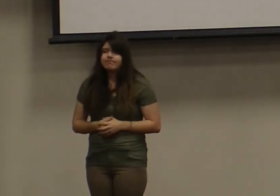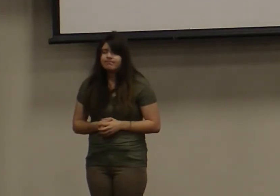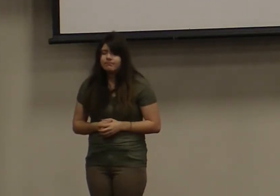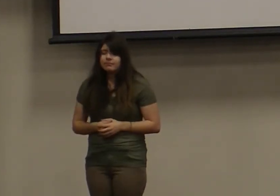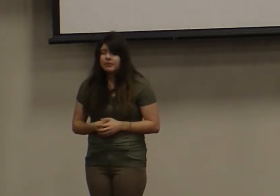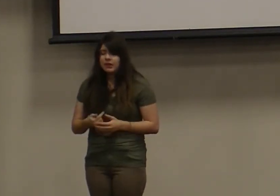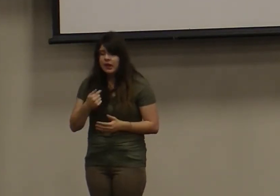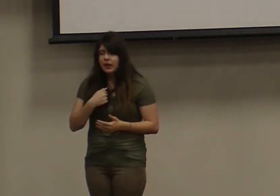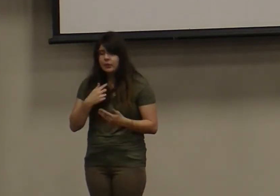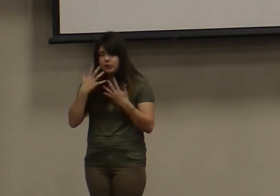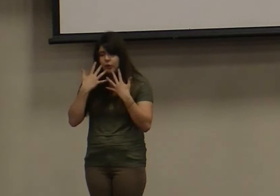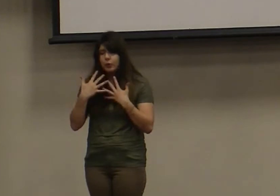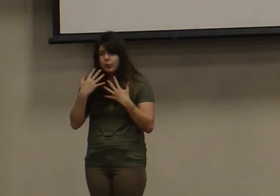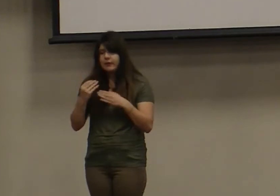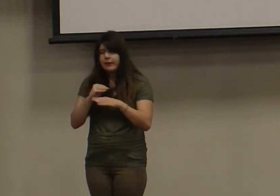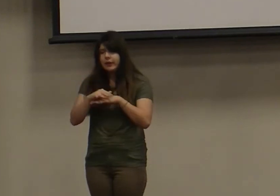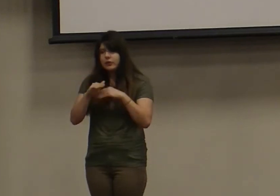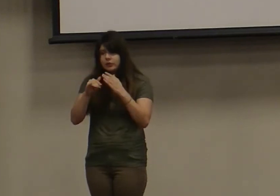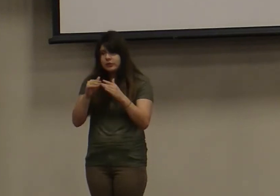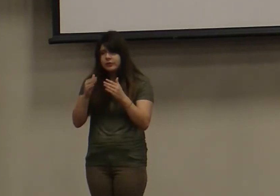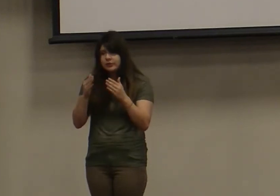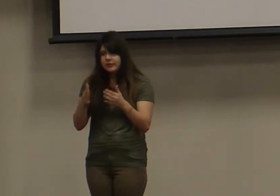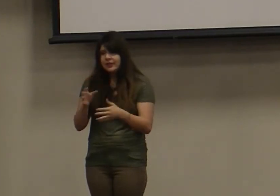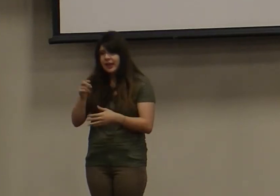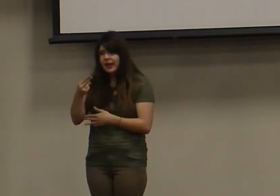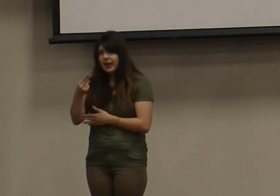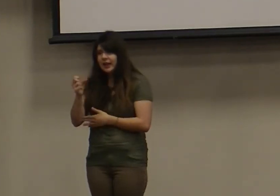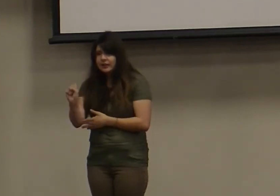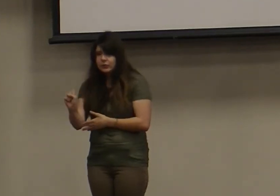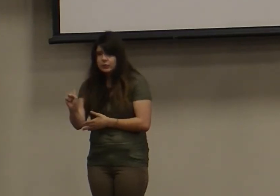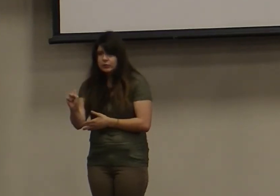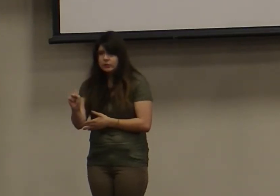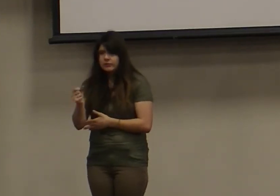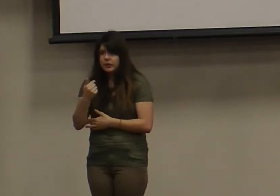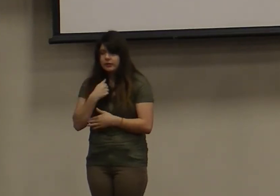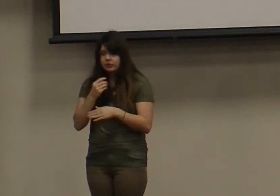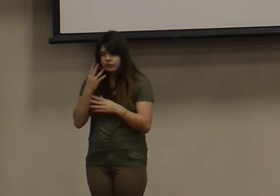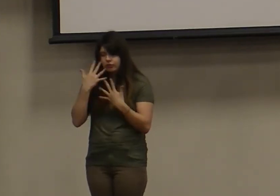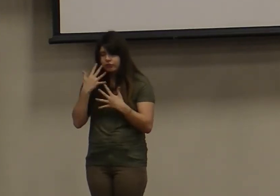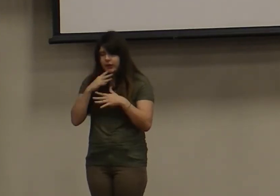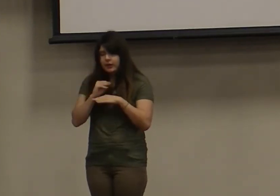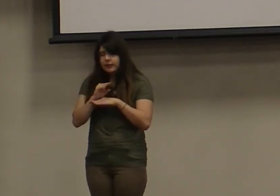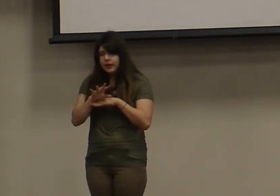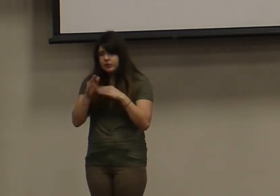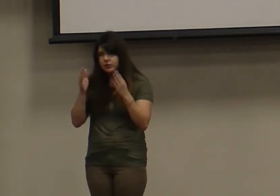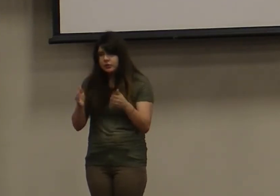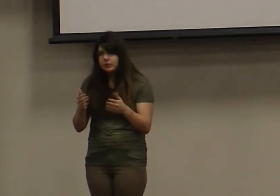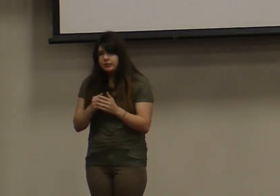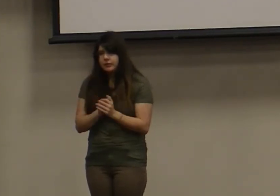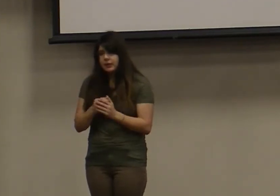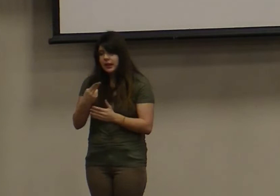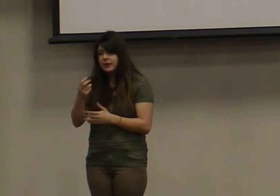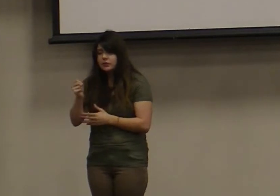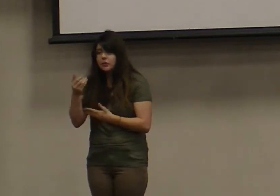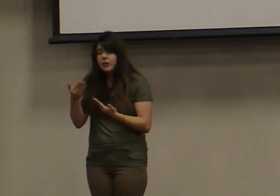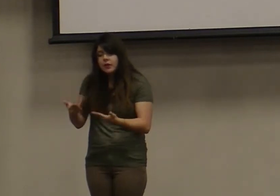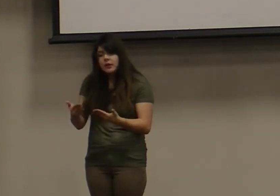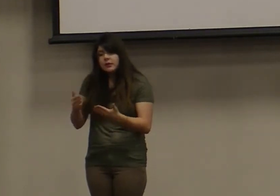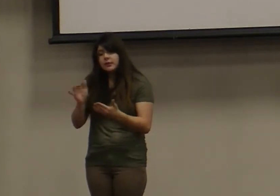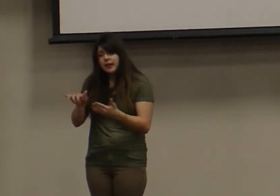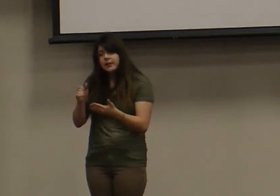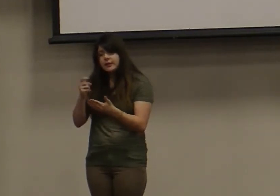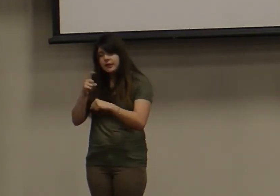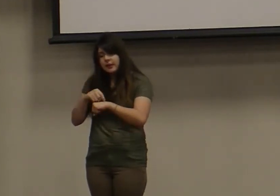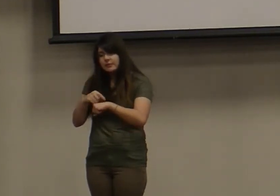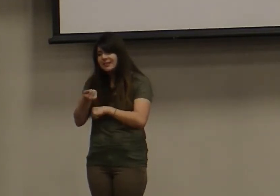I was a grief counselor at the high school. Our high school, while we were there during that time, several